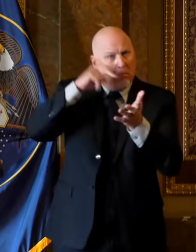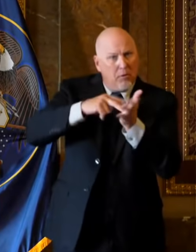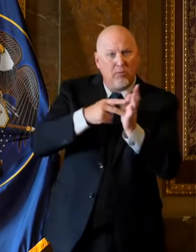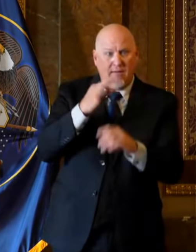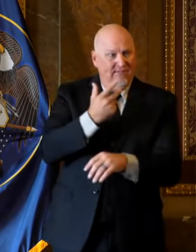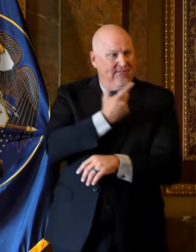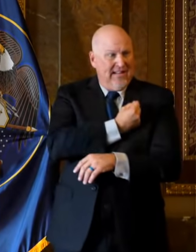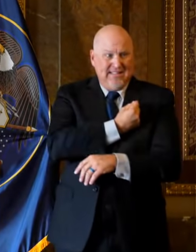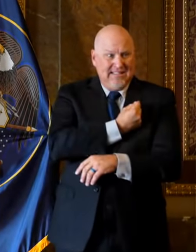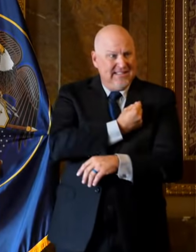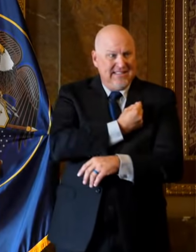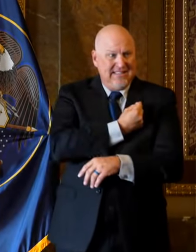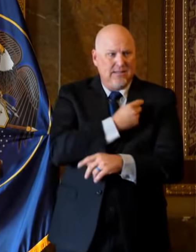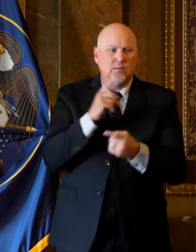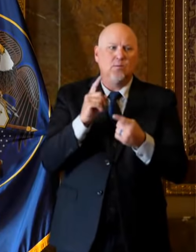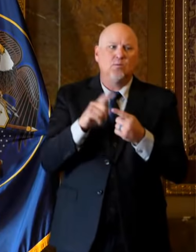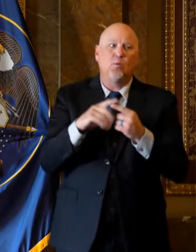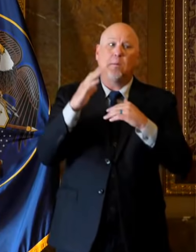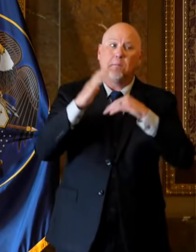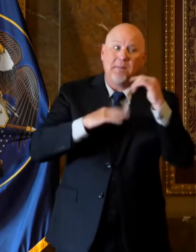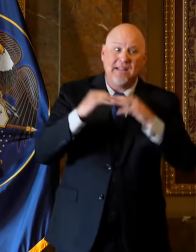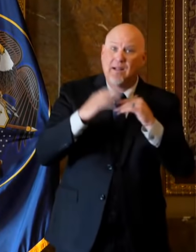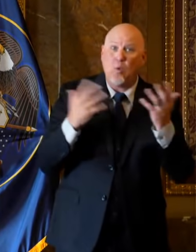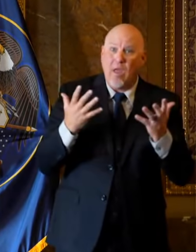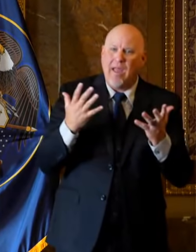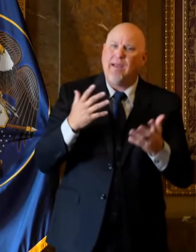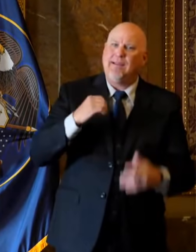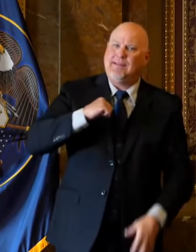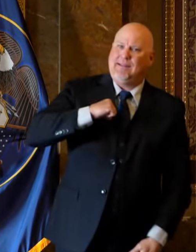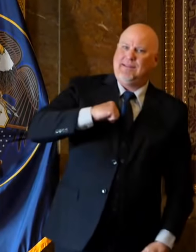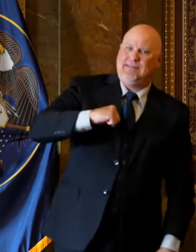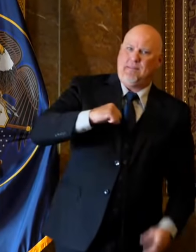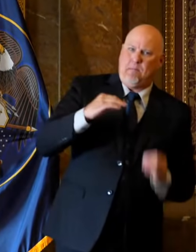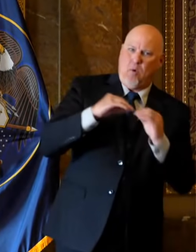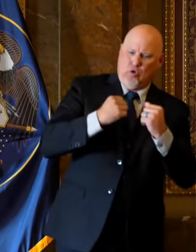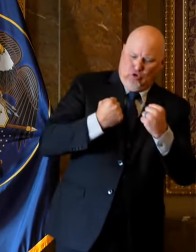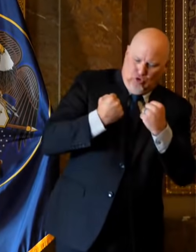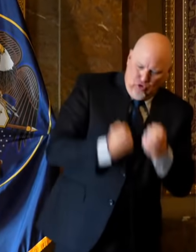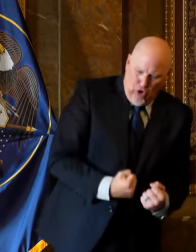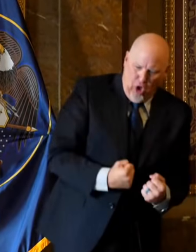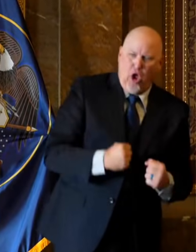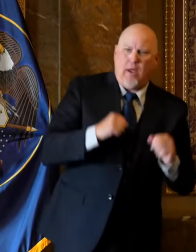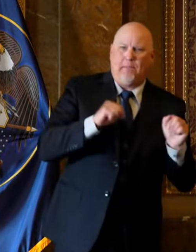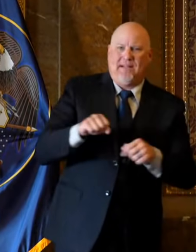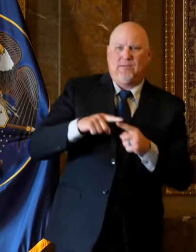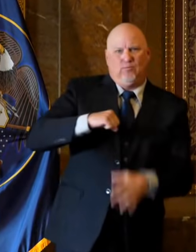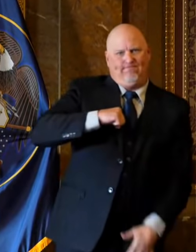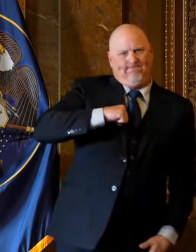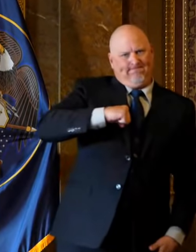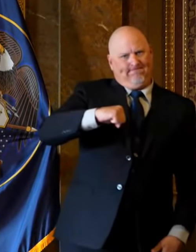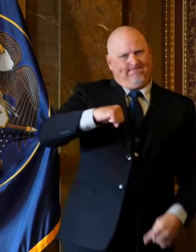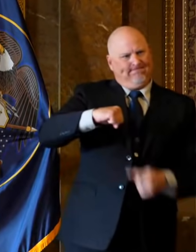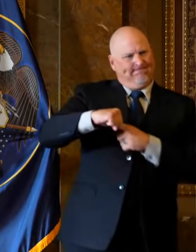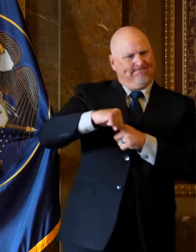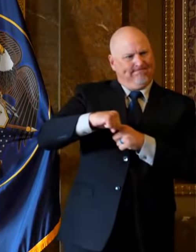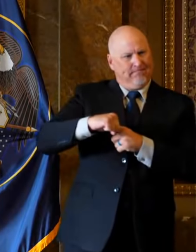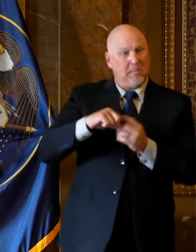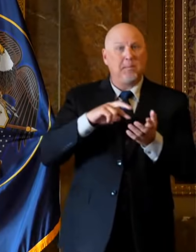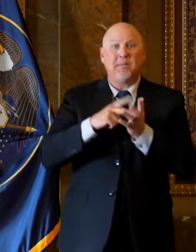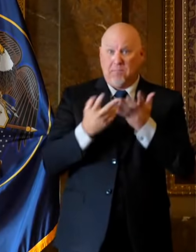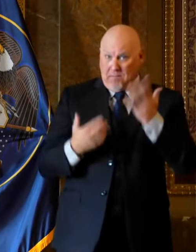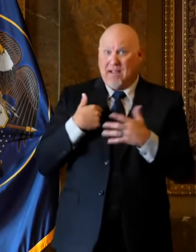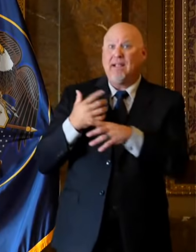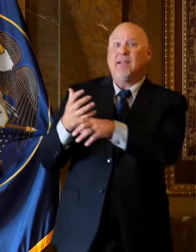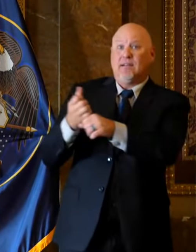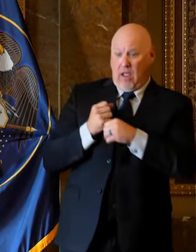up an immune response so that when we are exposed to the virus, our bodies have the ability to fight that virus off. So that